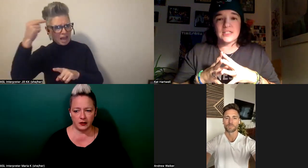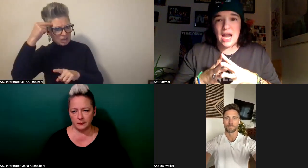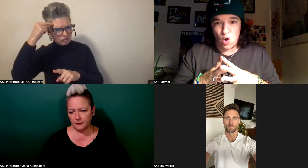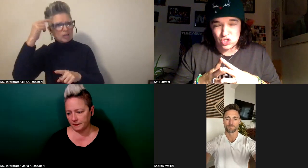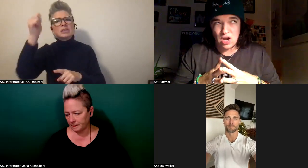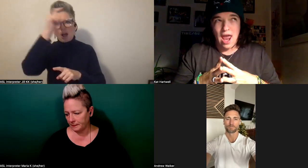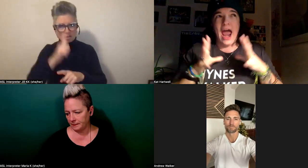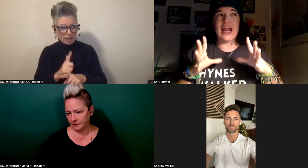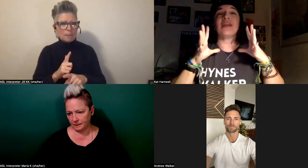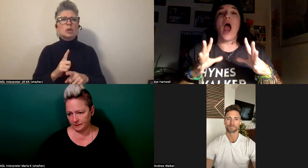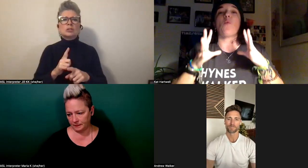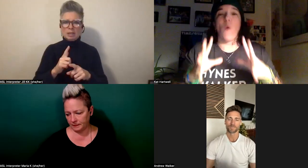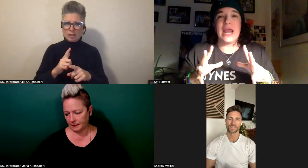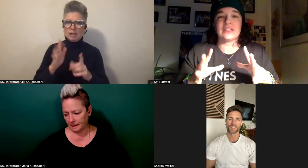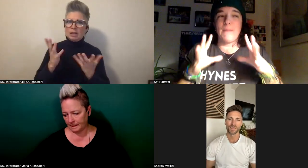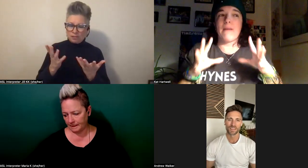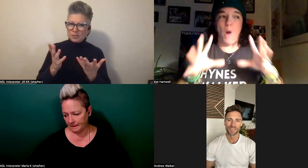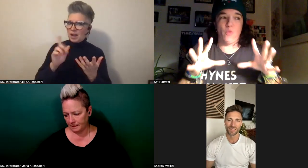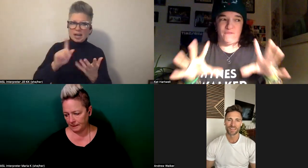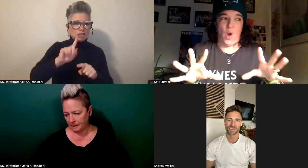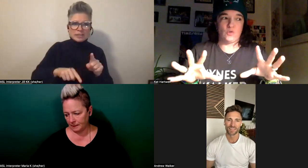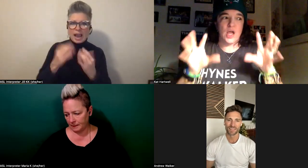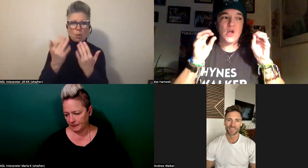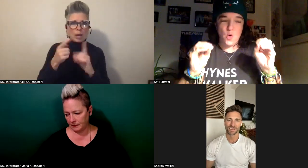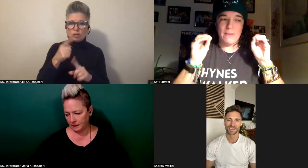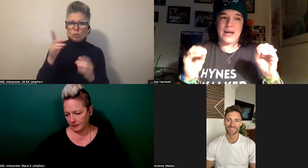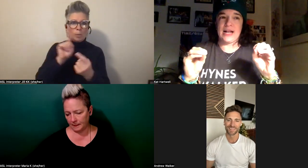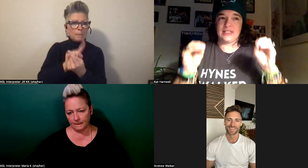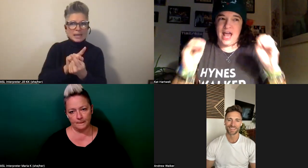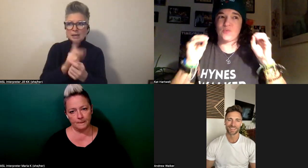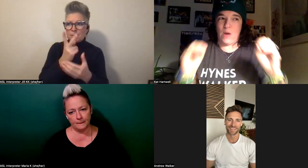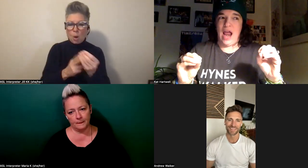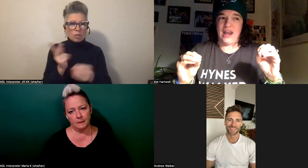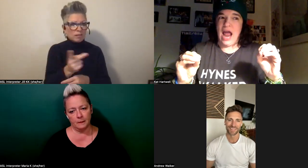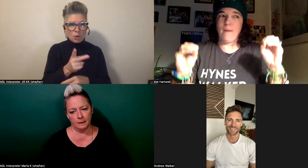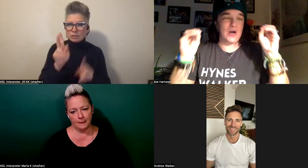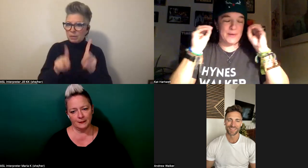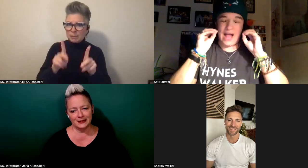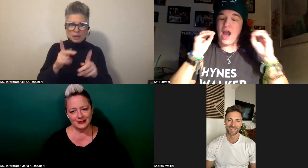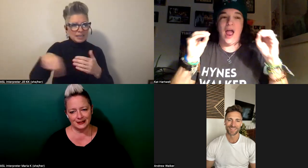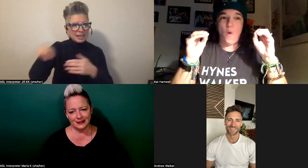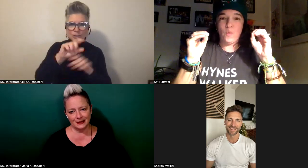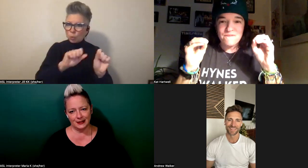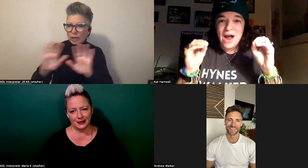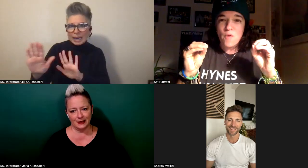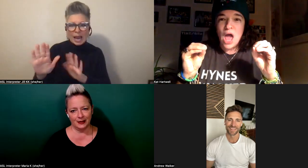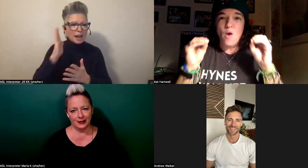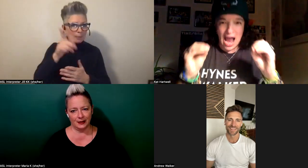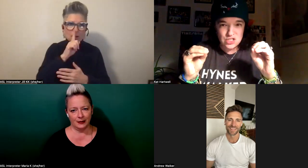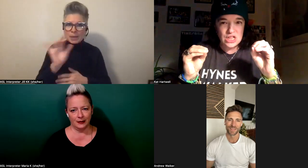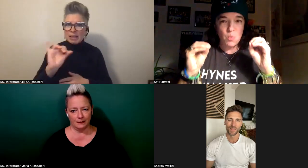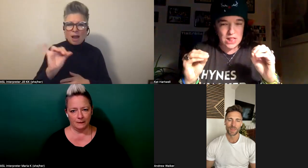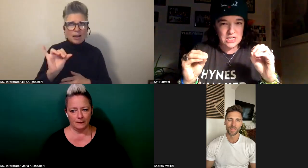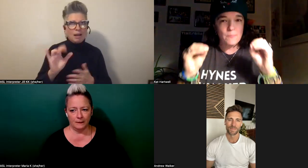and Nikki DeLoach. I cannot wait to meet both of them human beings next weekend. I'm going to be like, when I found